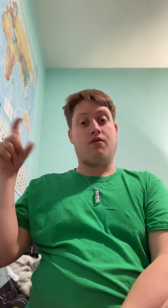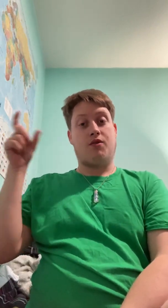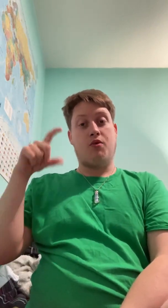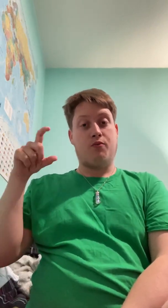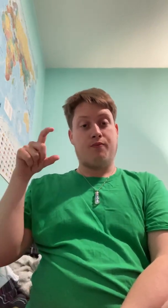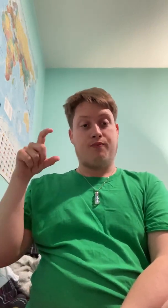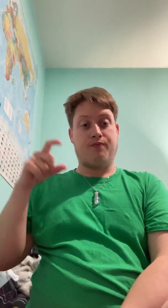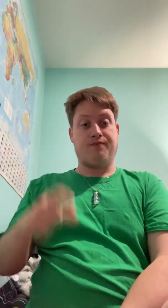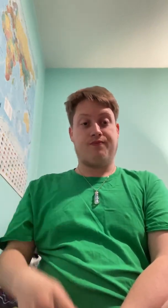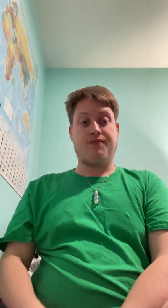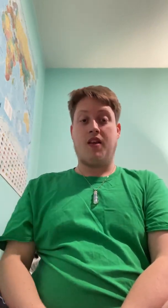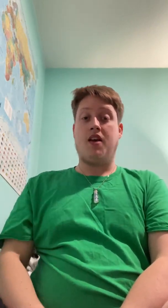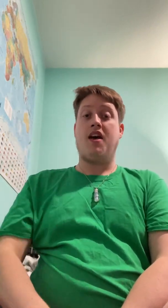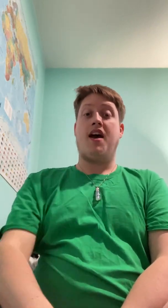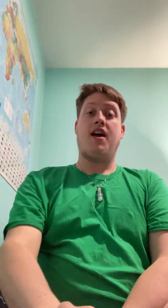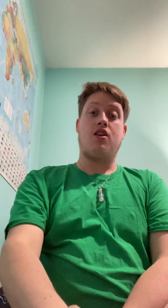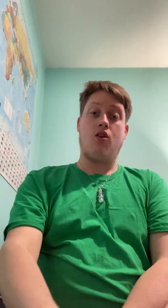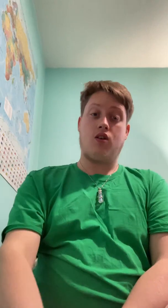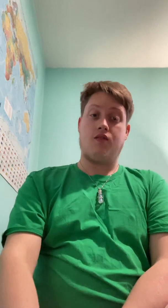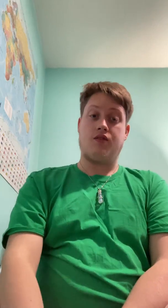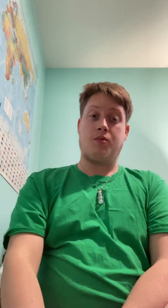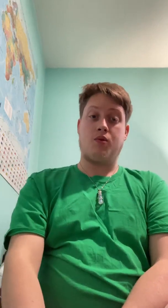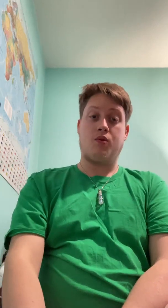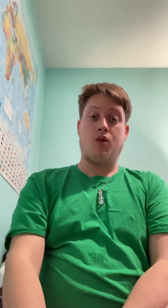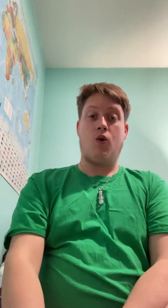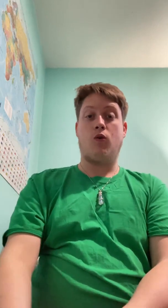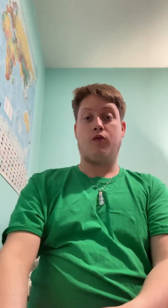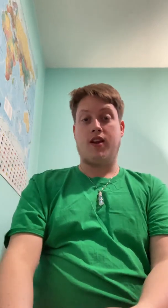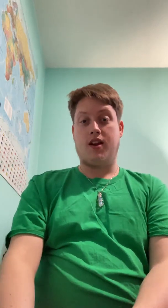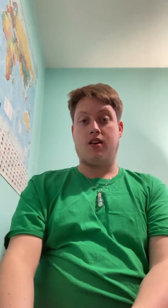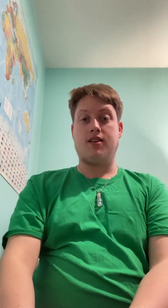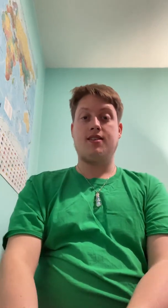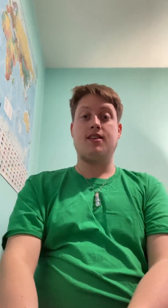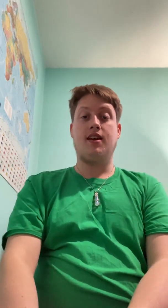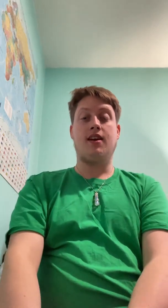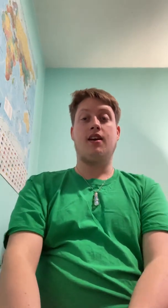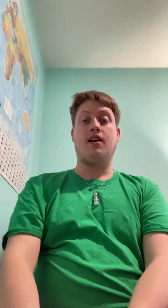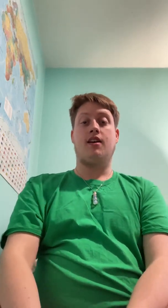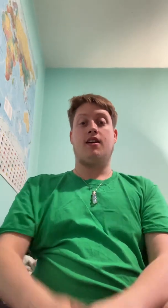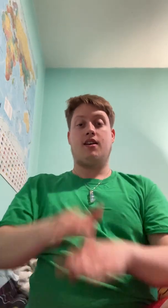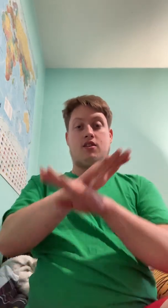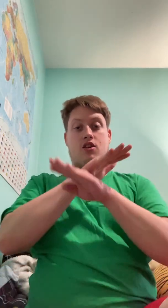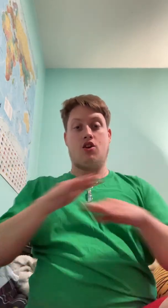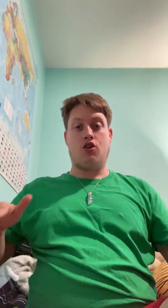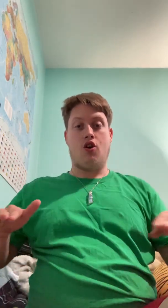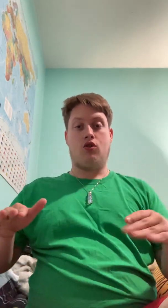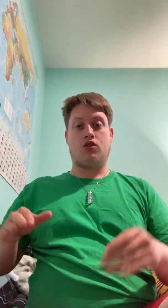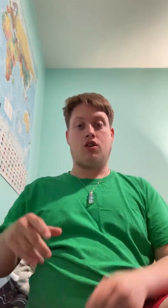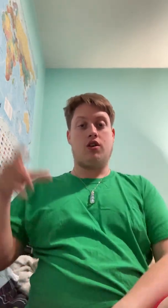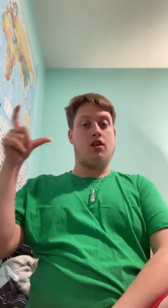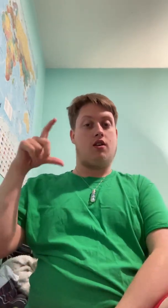comfortable. And not comfortable or feeling uneasy is not